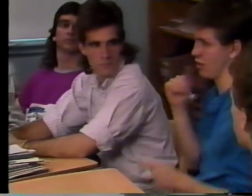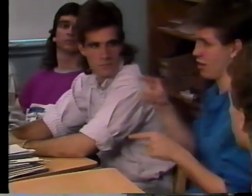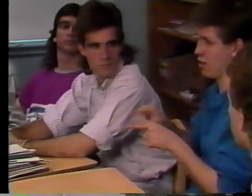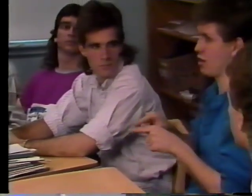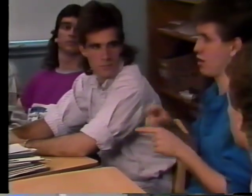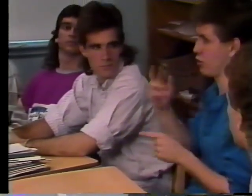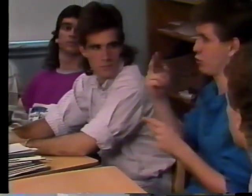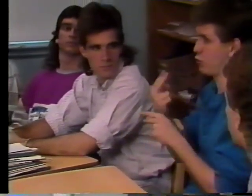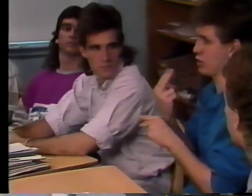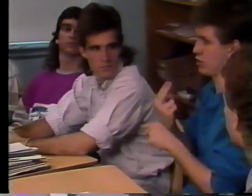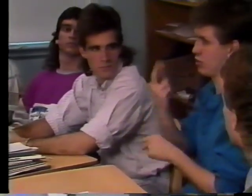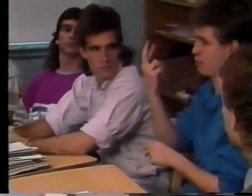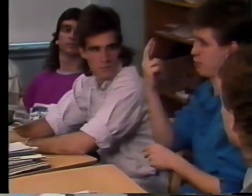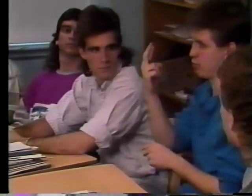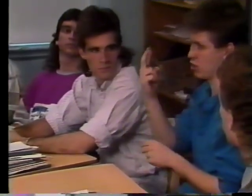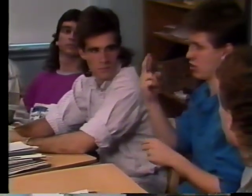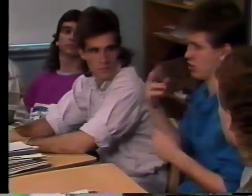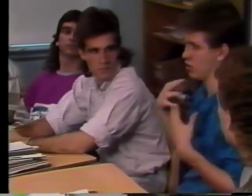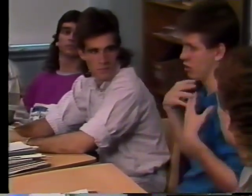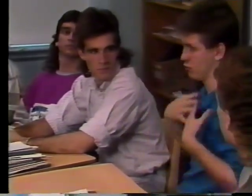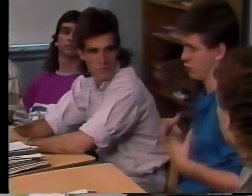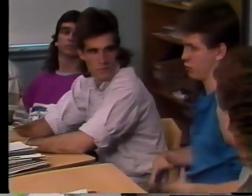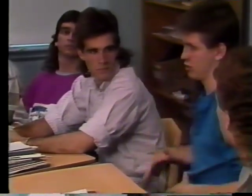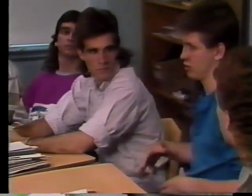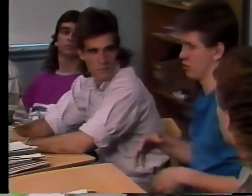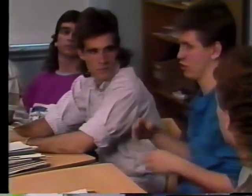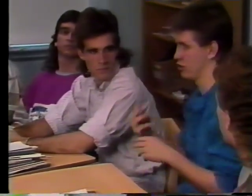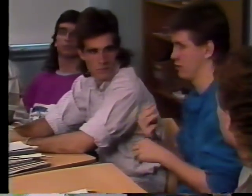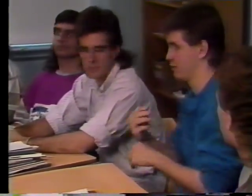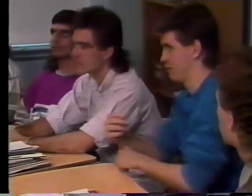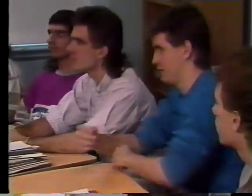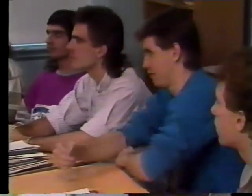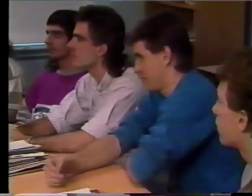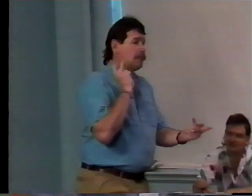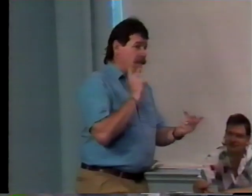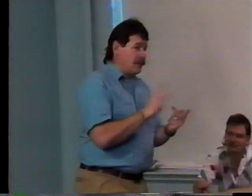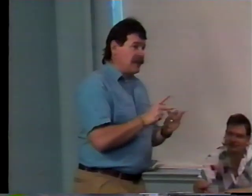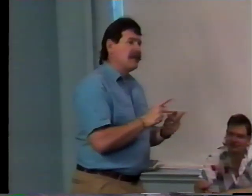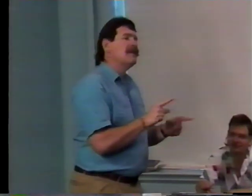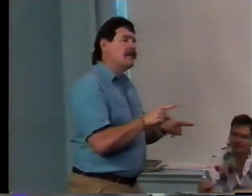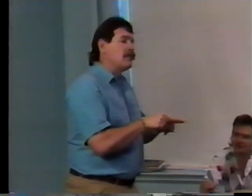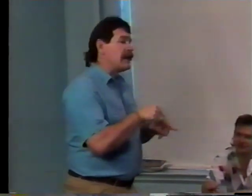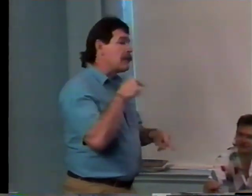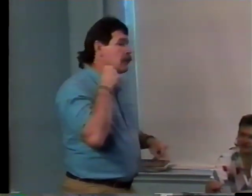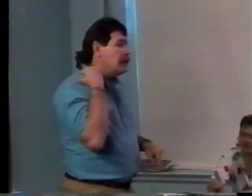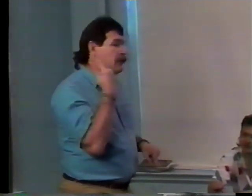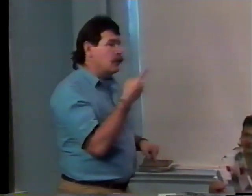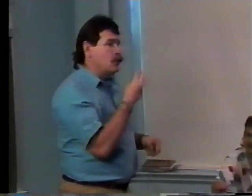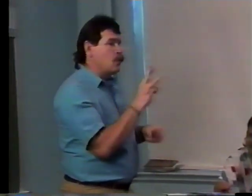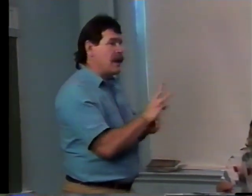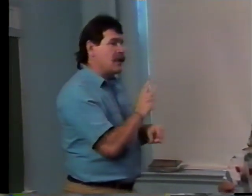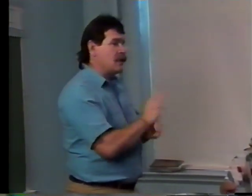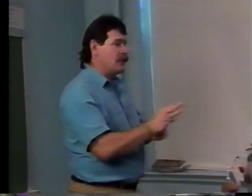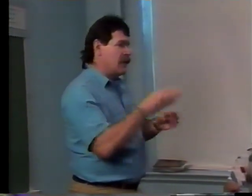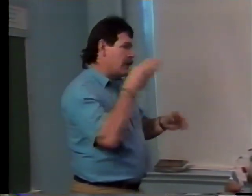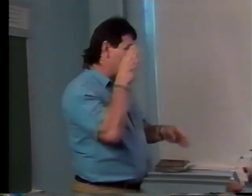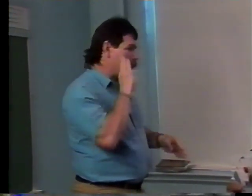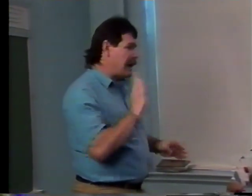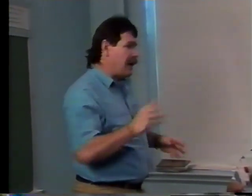It's like a priest who wears like the brown robes. That was perfect. It's like a priest who wears the